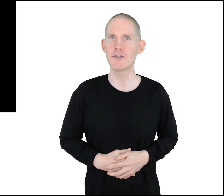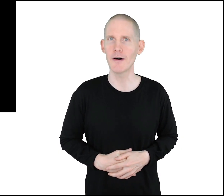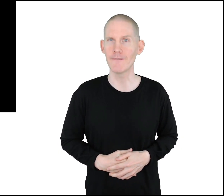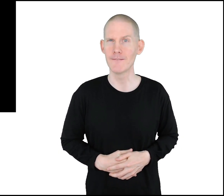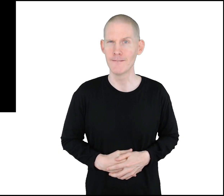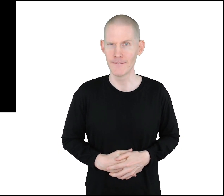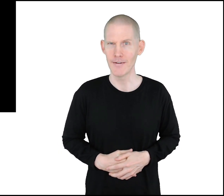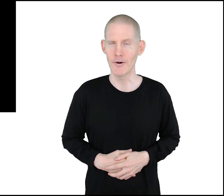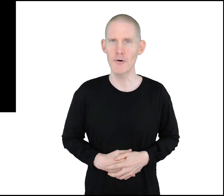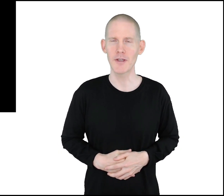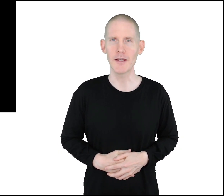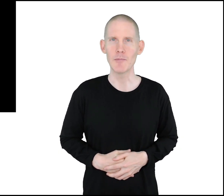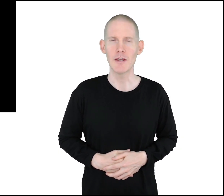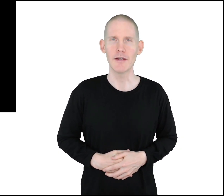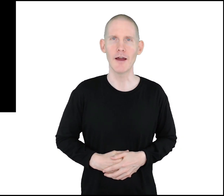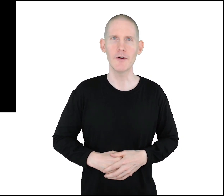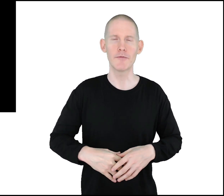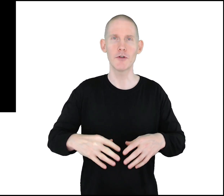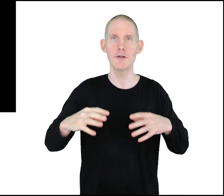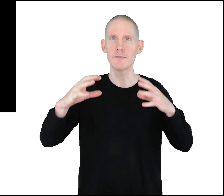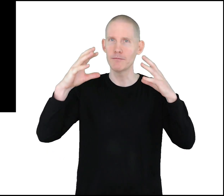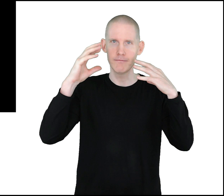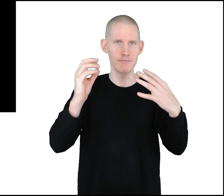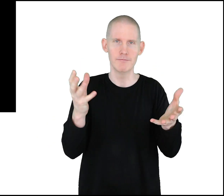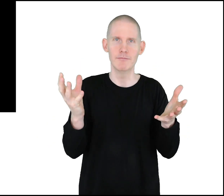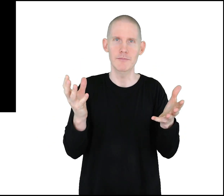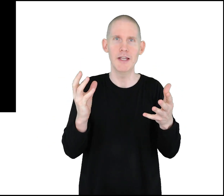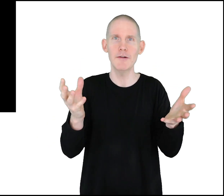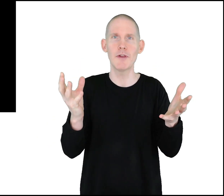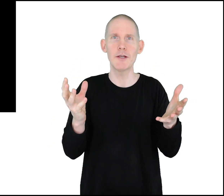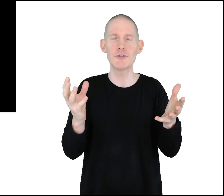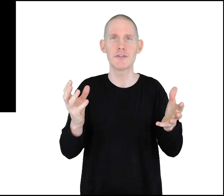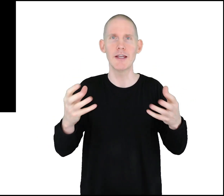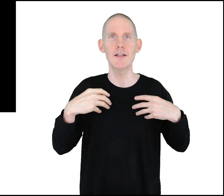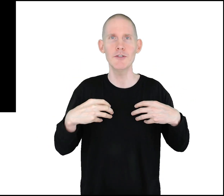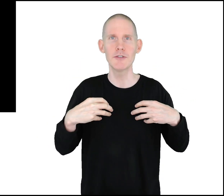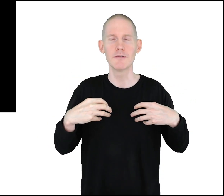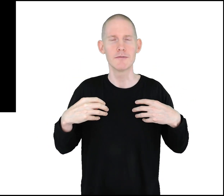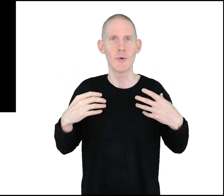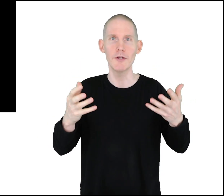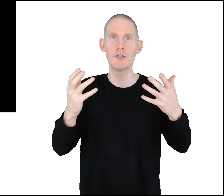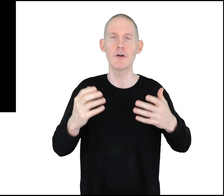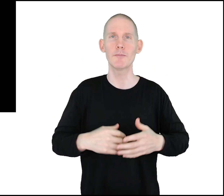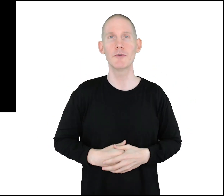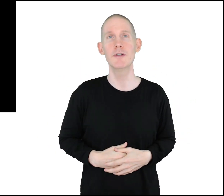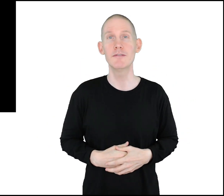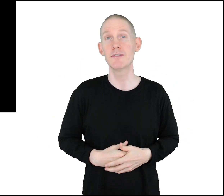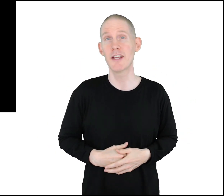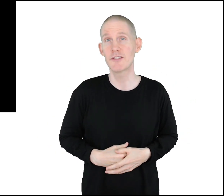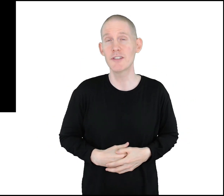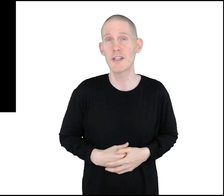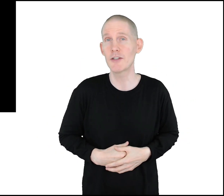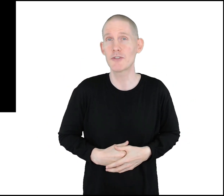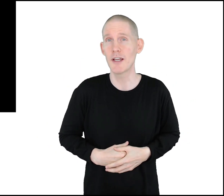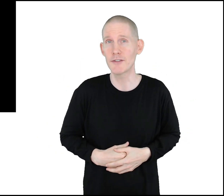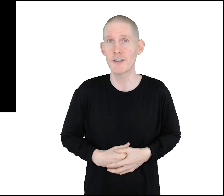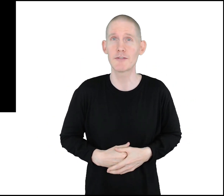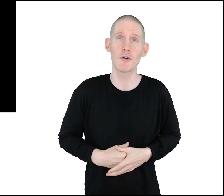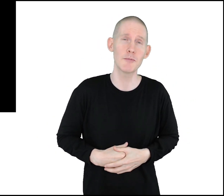ASL. Okay, now if your native language is English, well, you grew up doing tenses, English tenses, verb